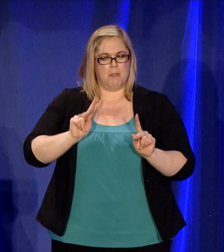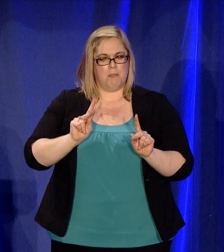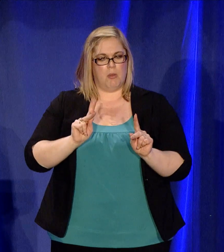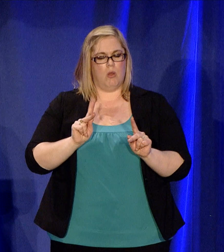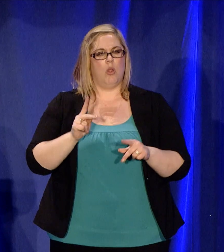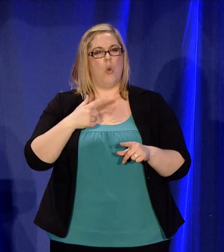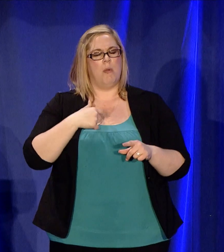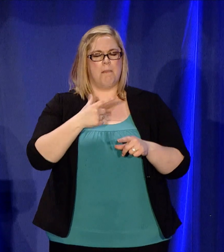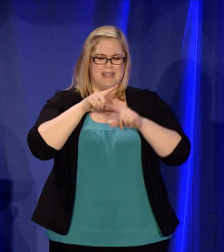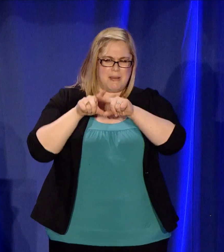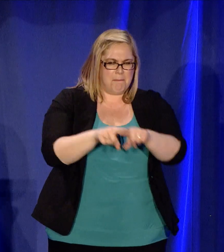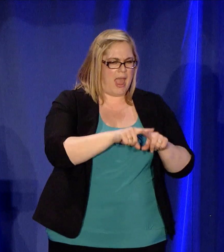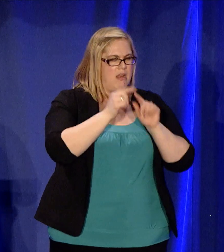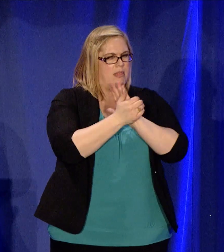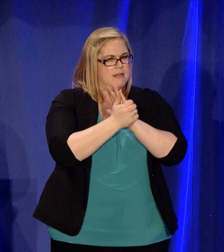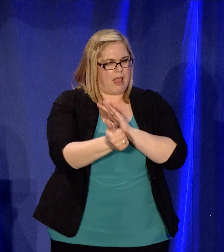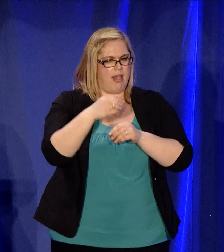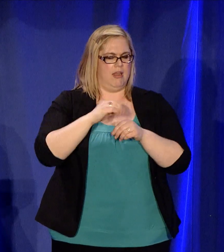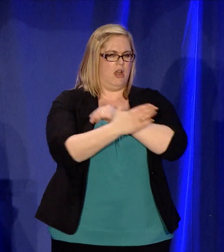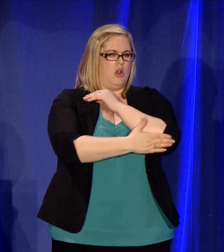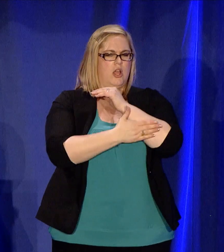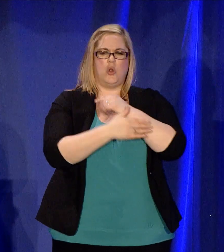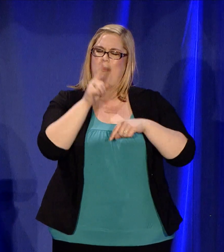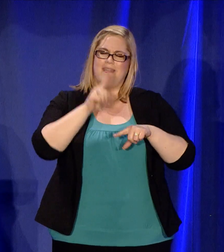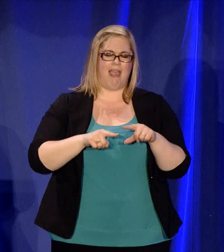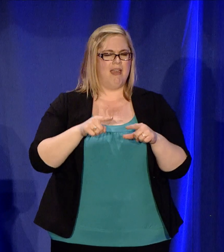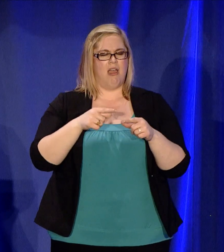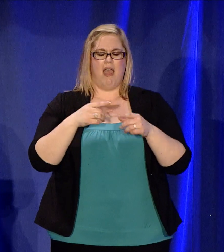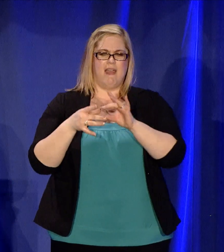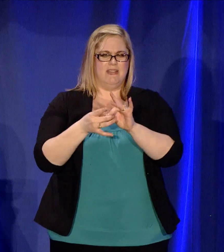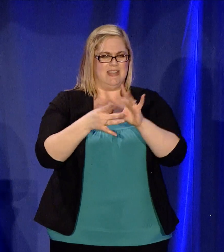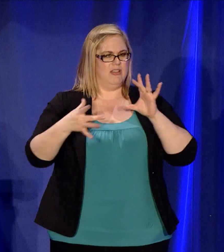considerable talent in our country, and we cannot afford division when the